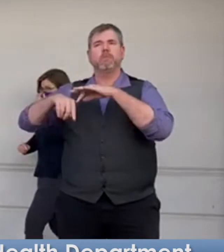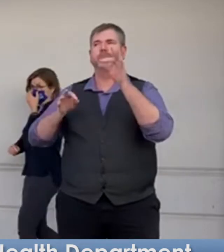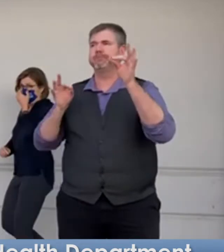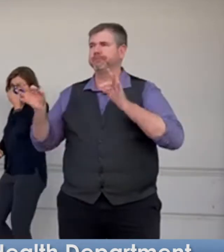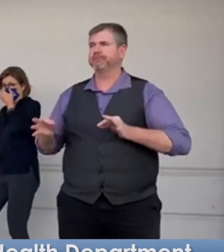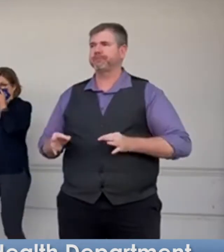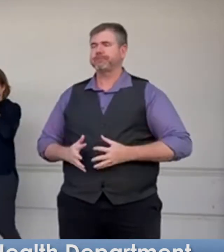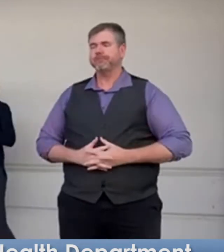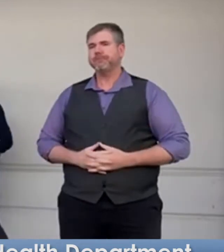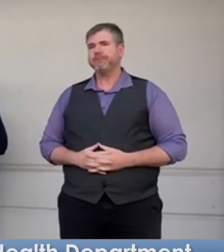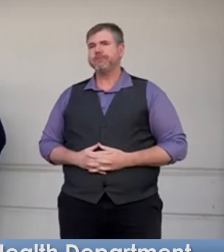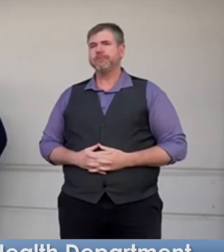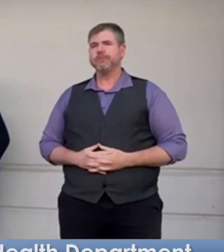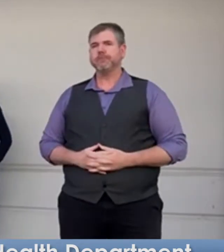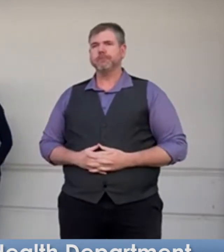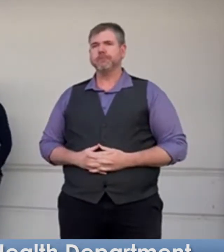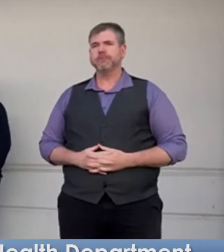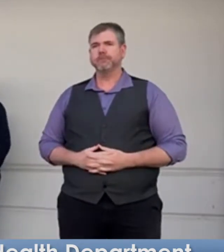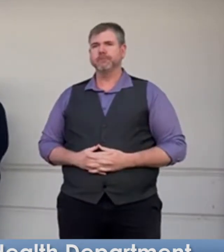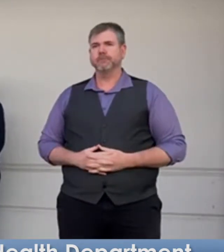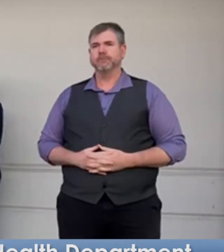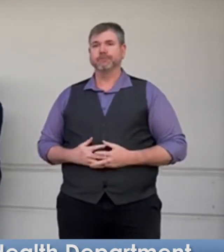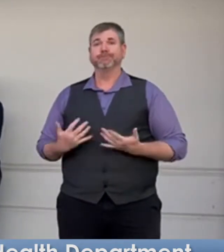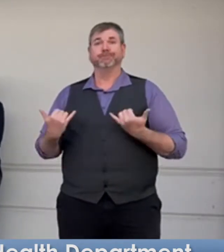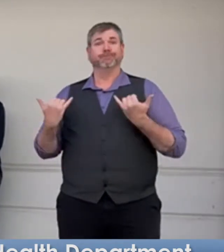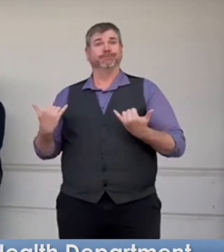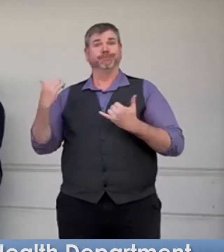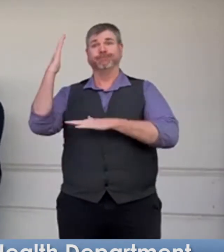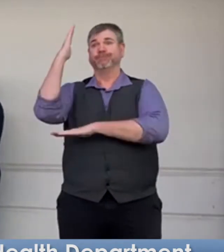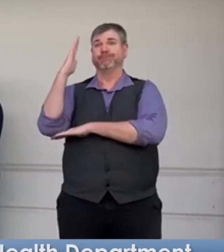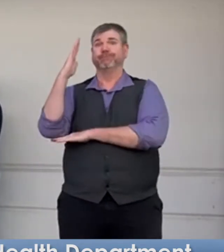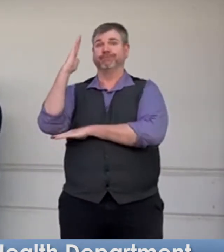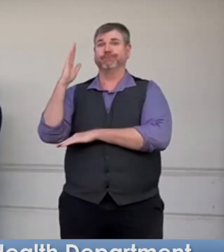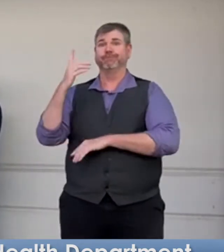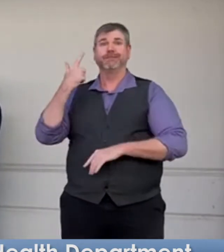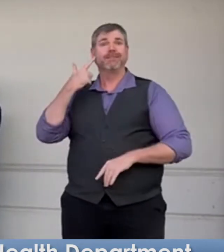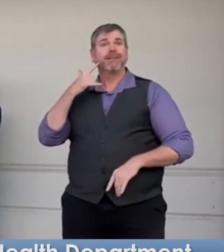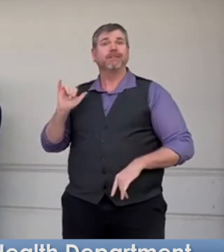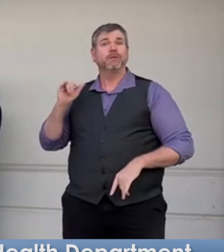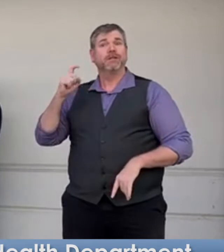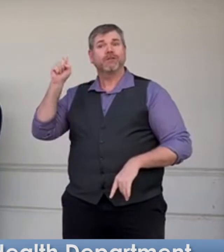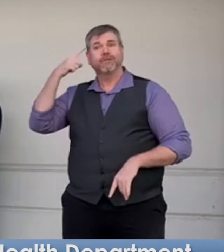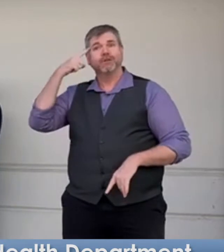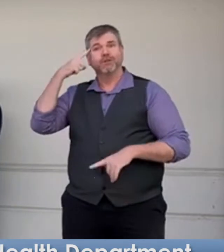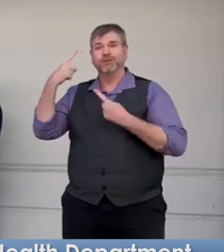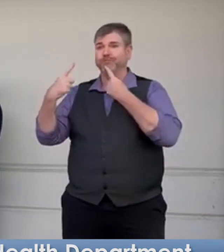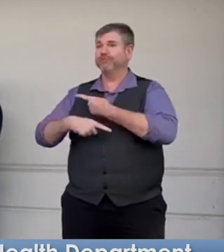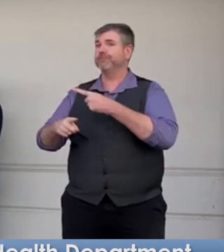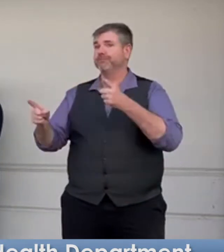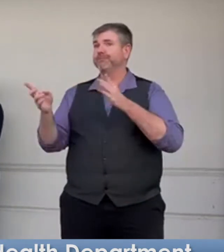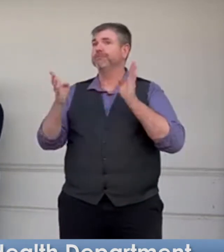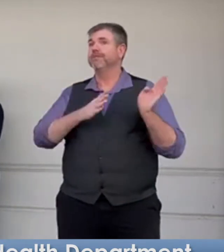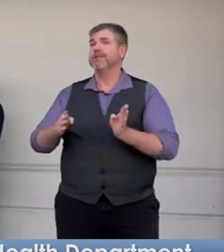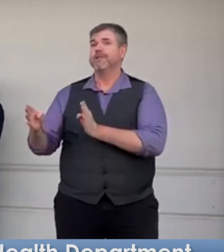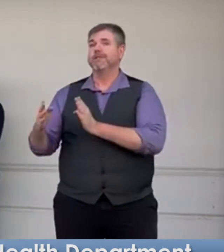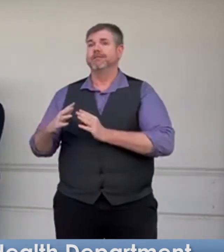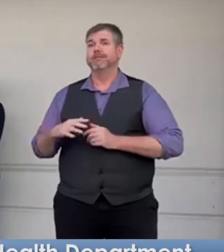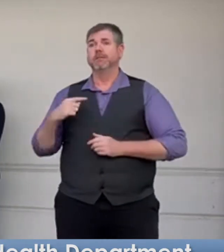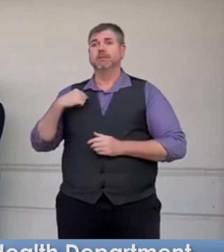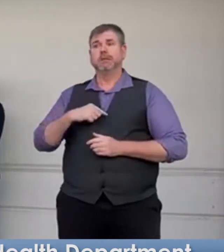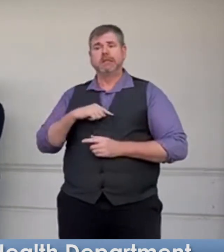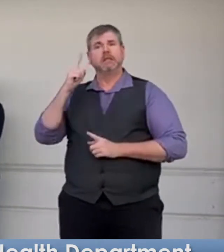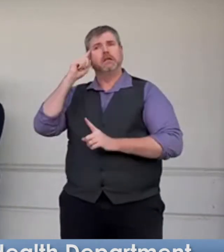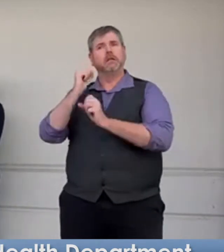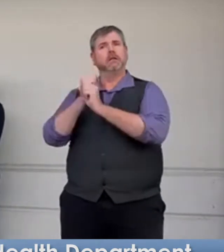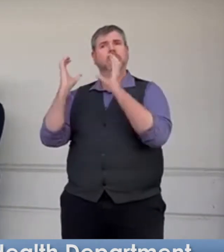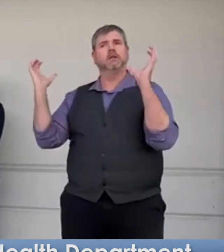So as I mentioned, the state at noon today released its tier placements. It did so a day earlier than normal. So the state's normal cadence has